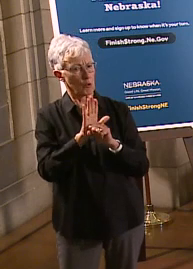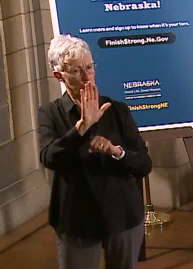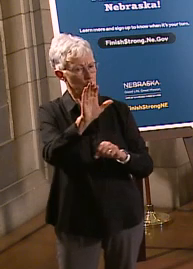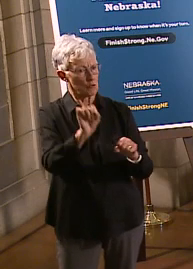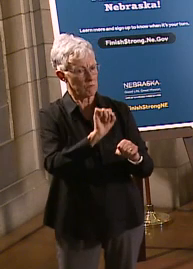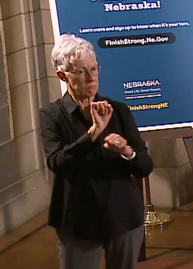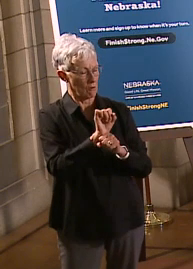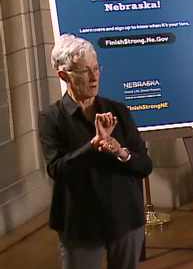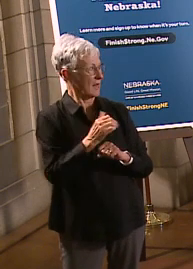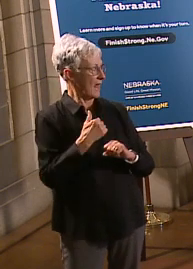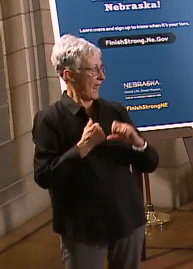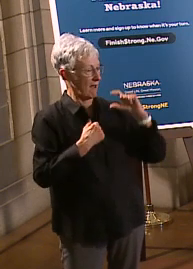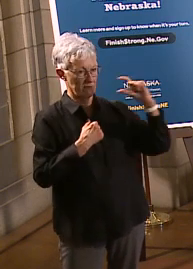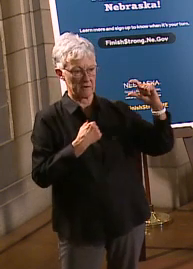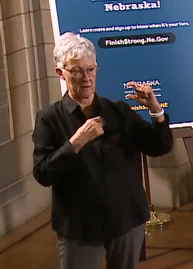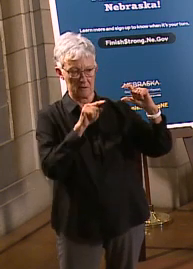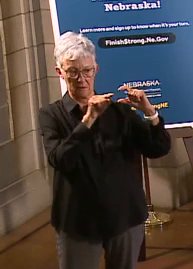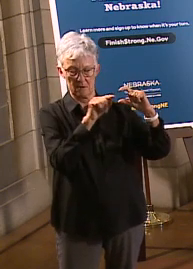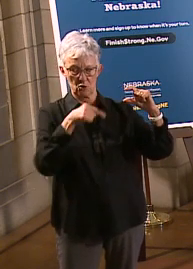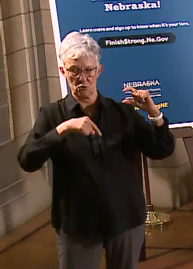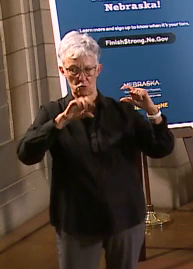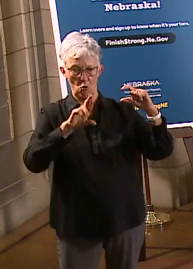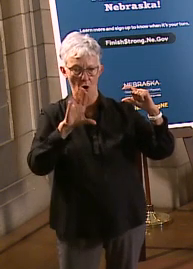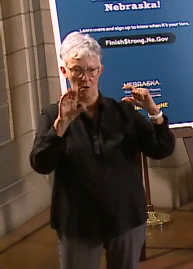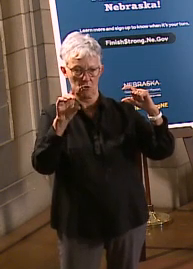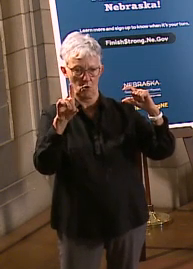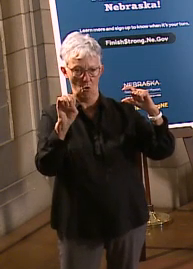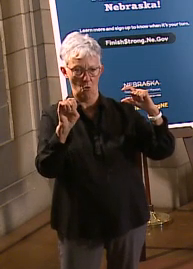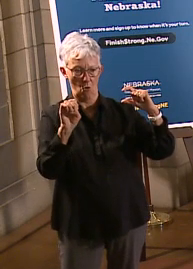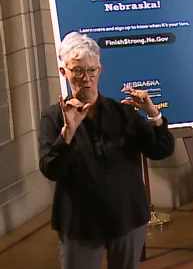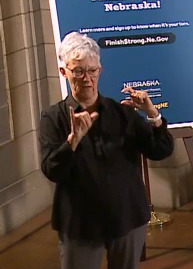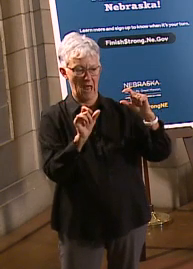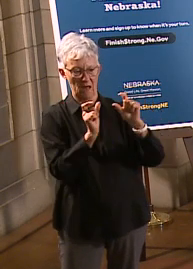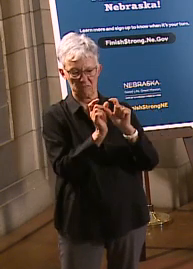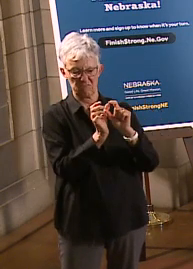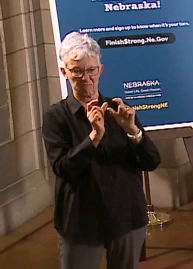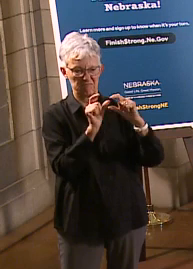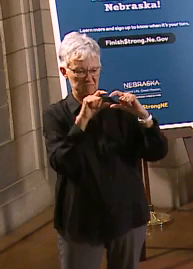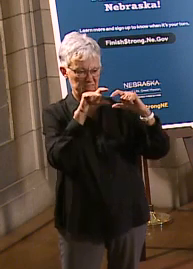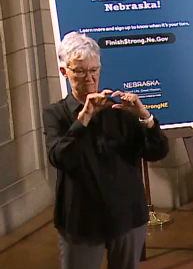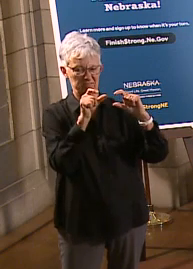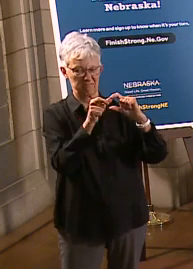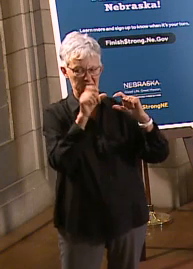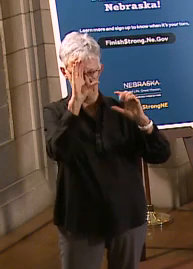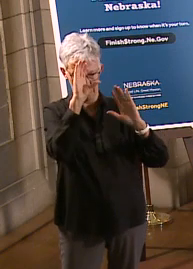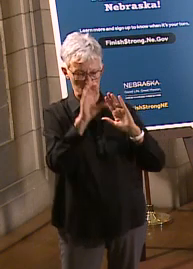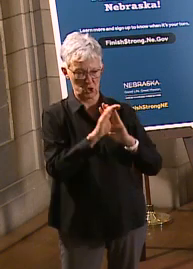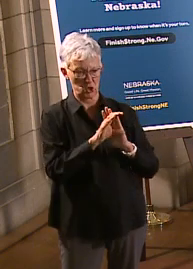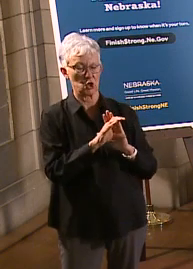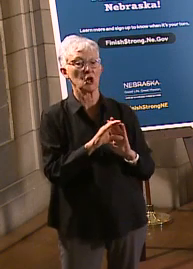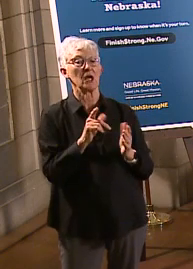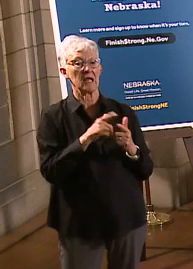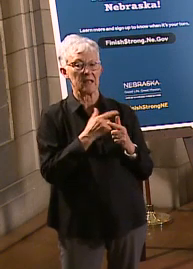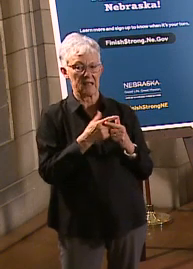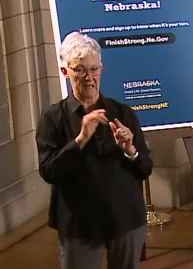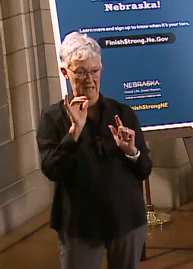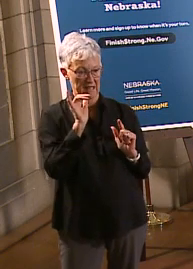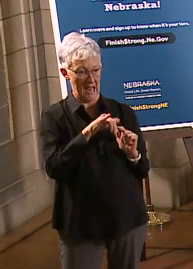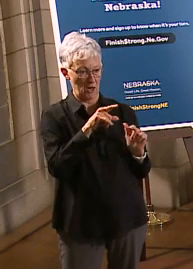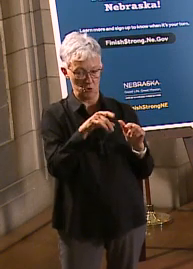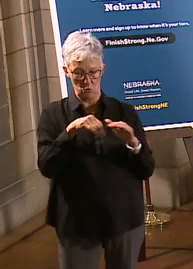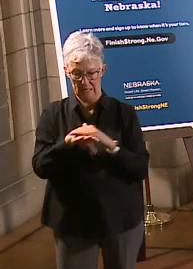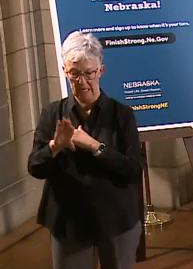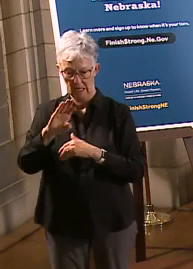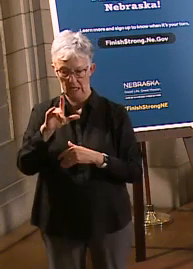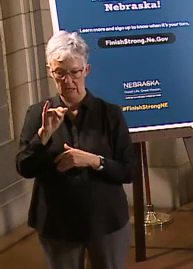code at the top. If you're not familiar with that, that's that little boxy picture there. They will be able to use that at the clinic to check you in.